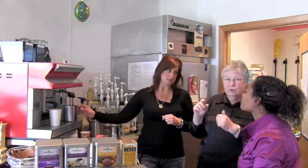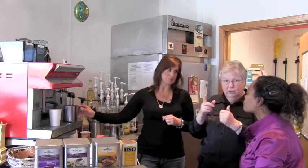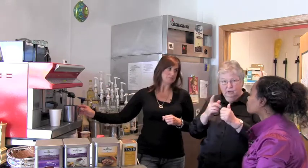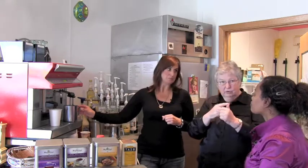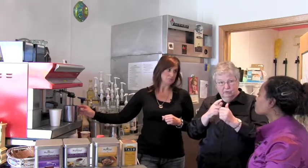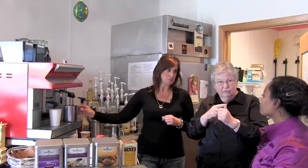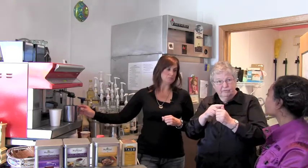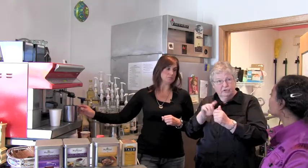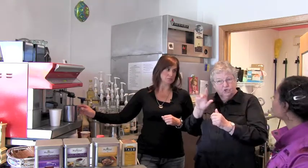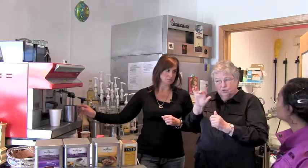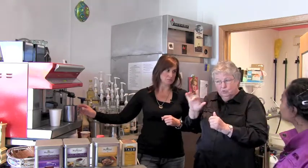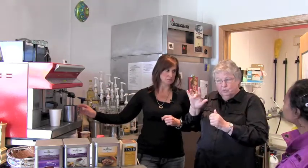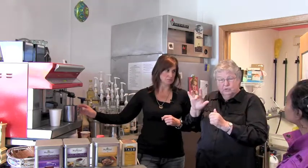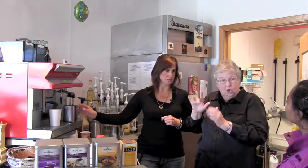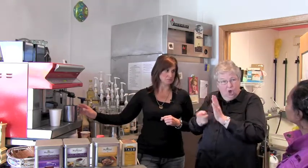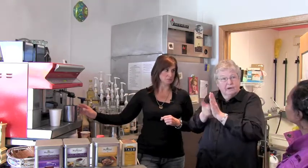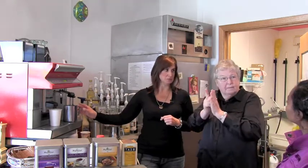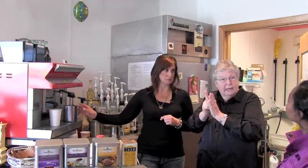auto. Yep.